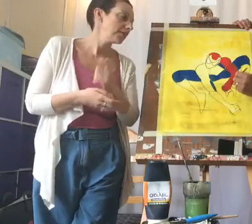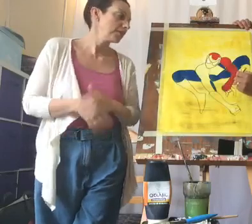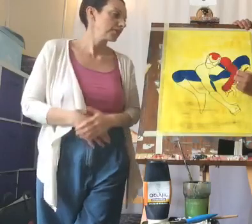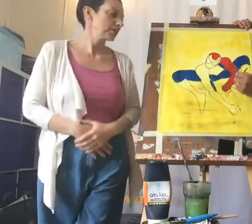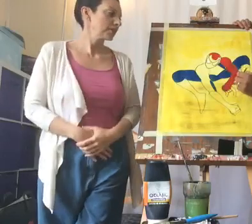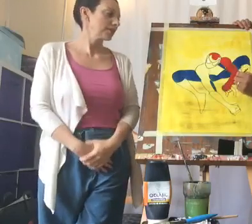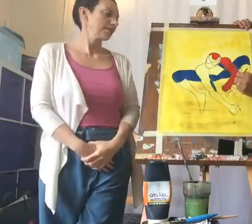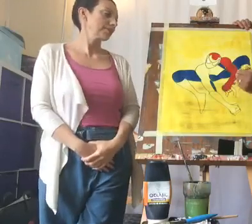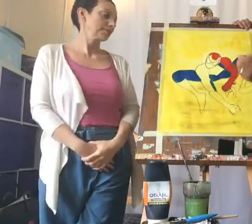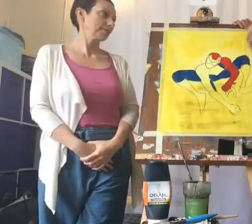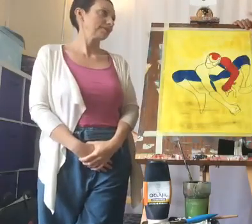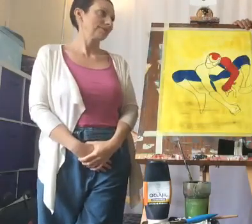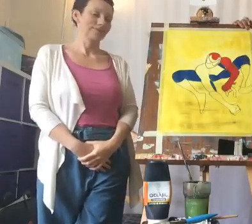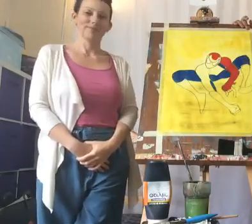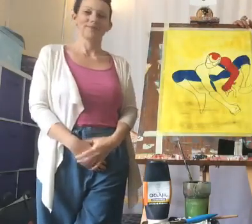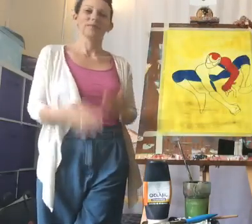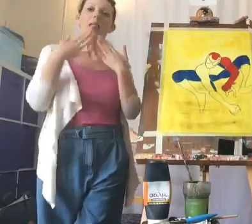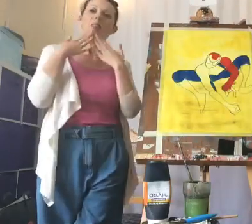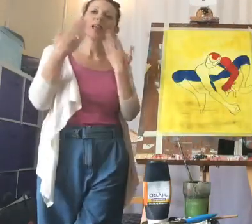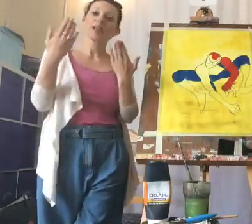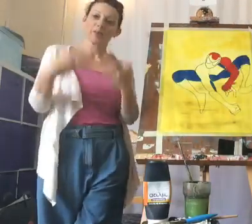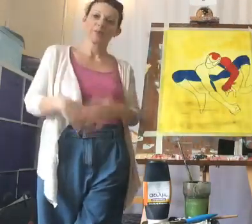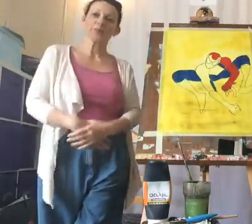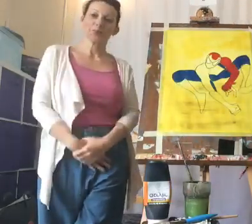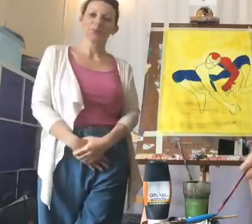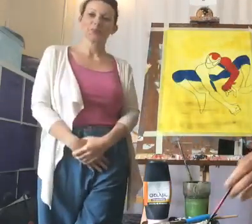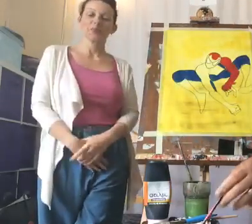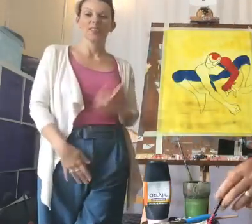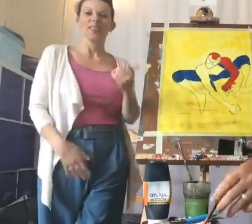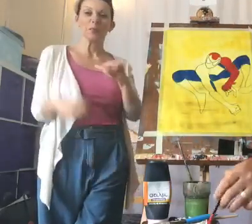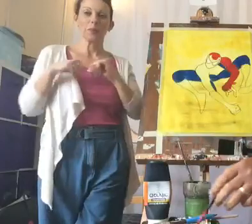ha. Thank you very much. They're just being nice though.